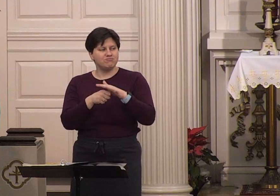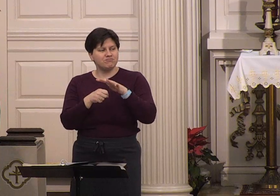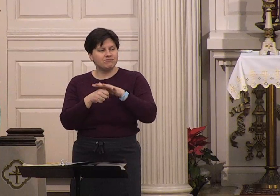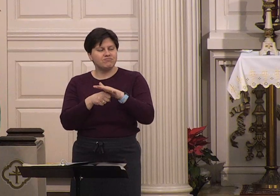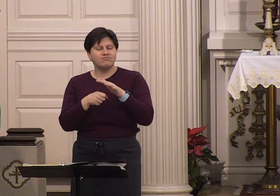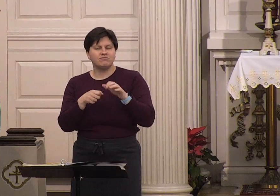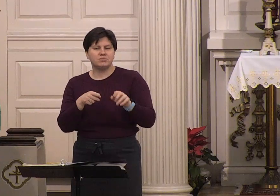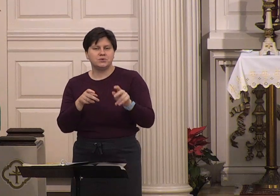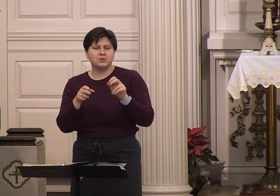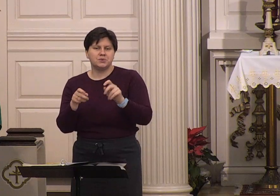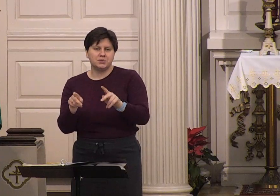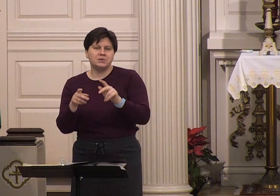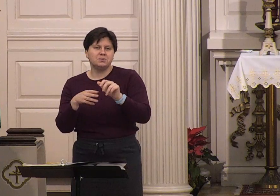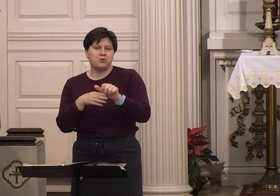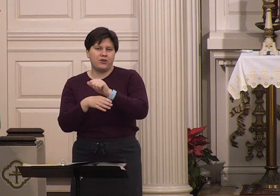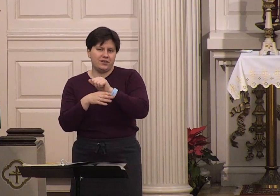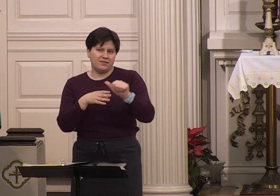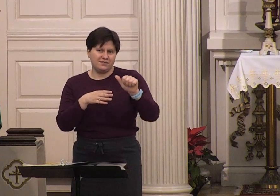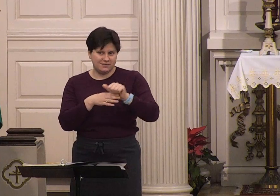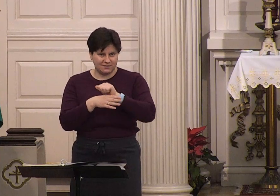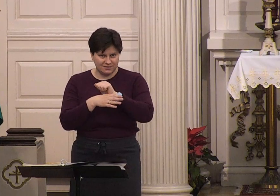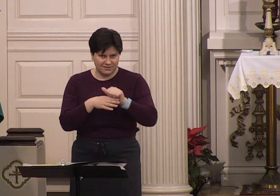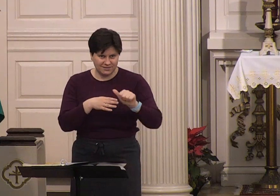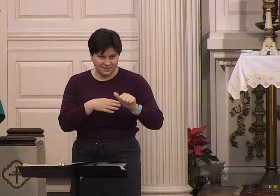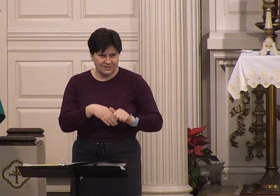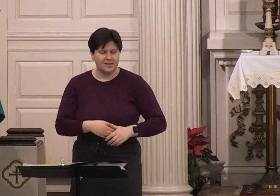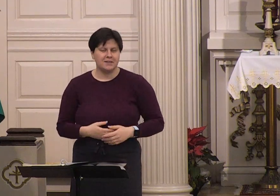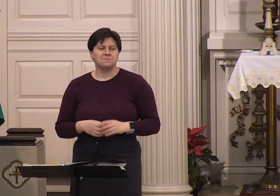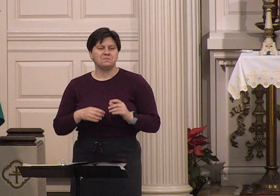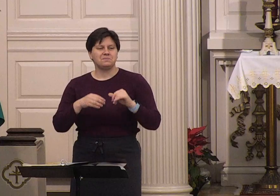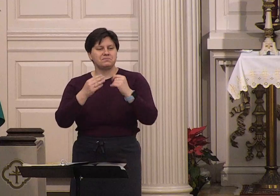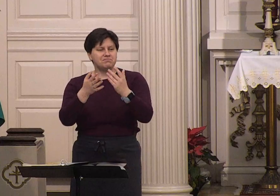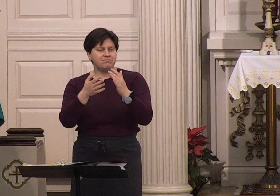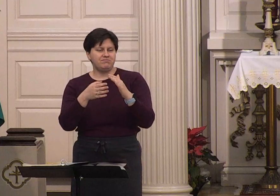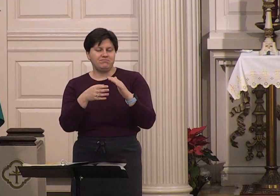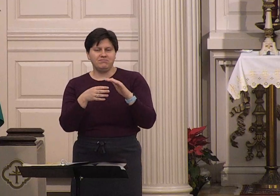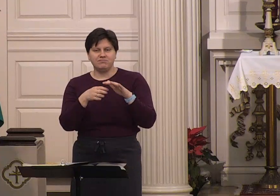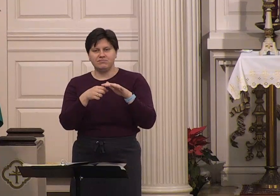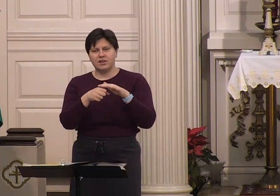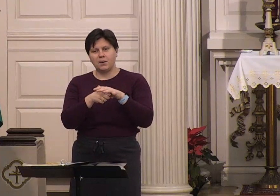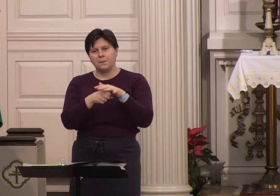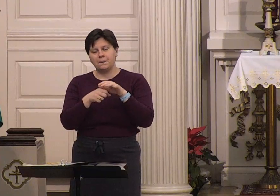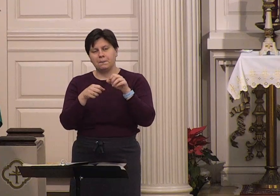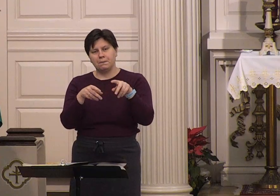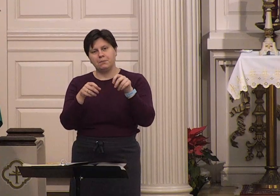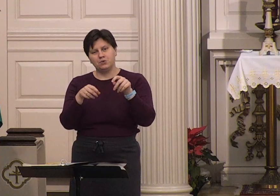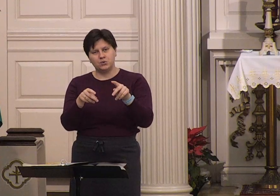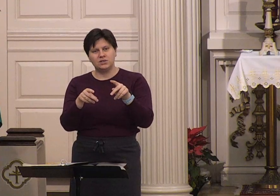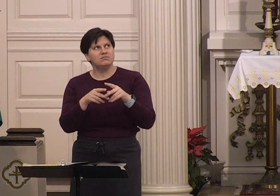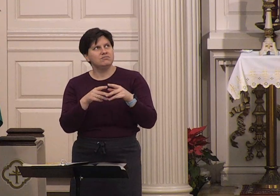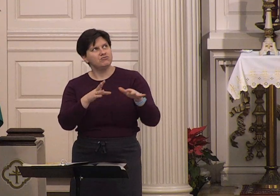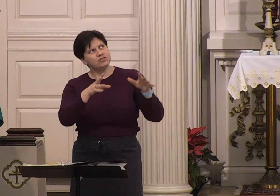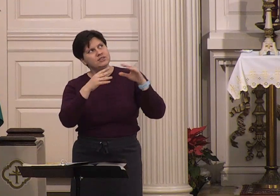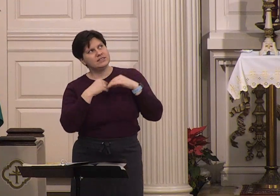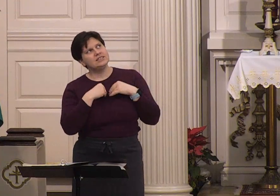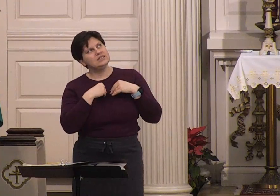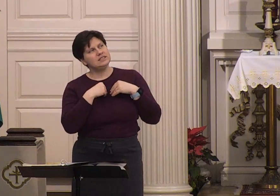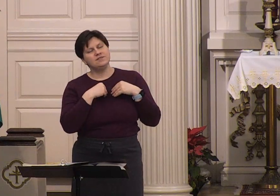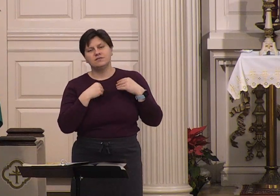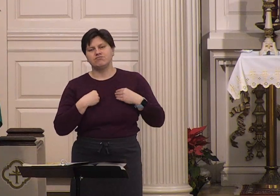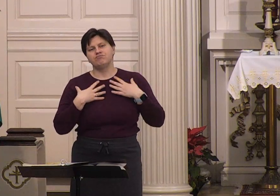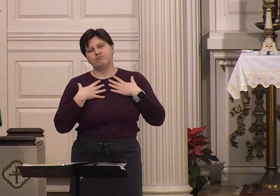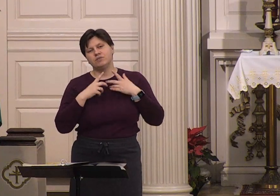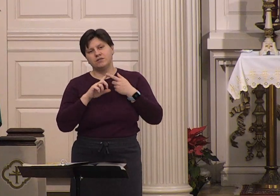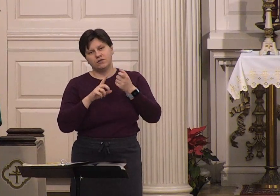opportunities to practice and to receive nourishment from Christ. An instruction on how this